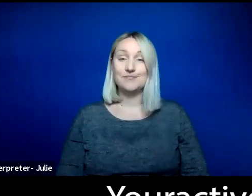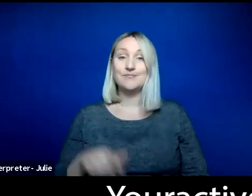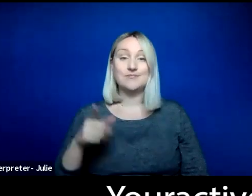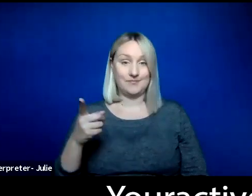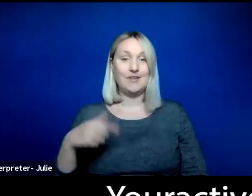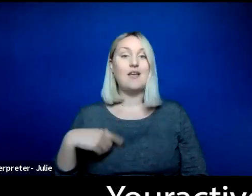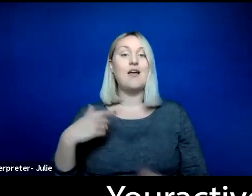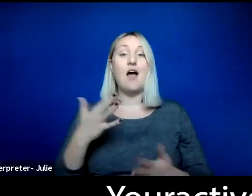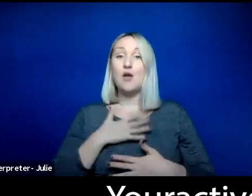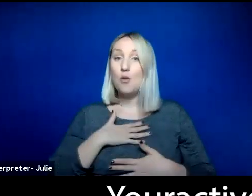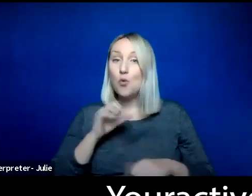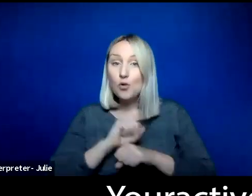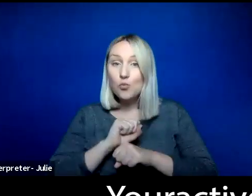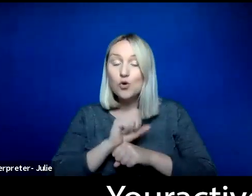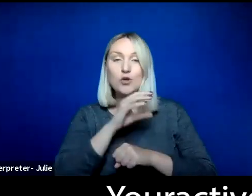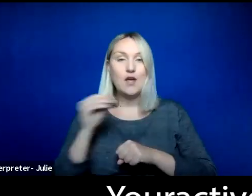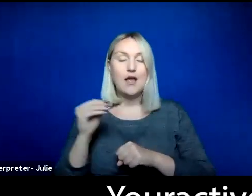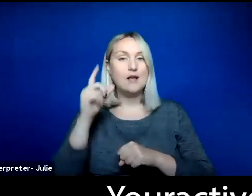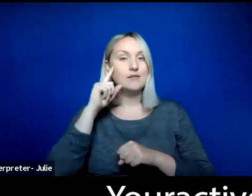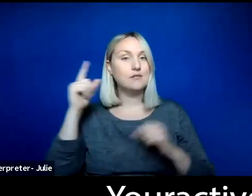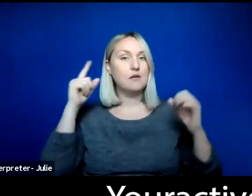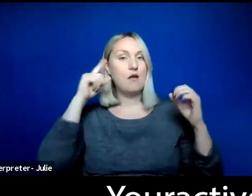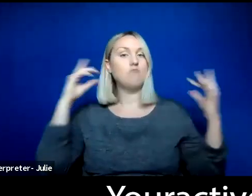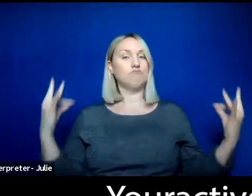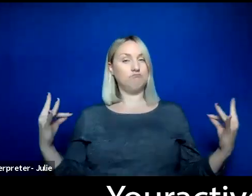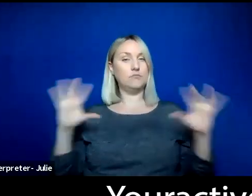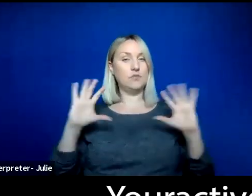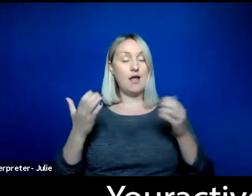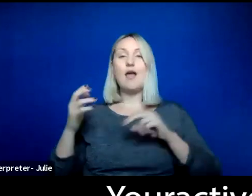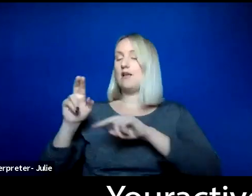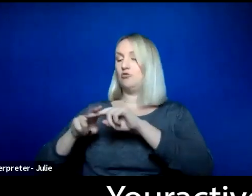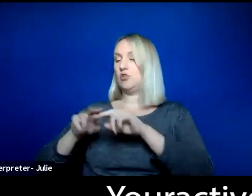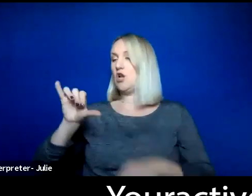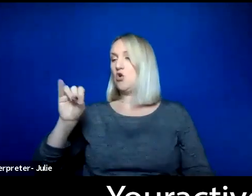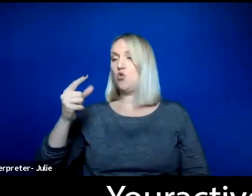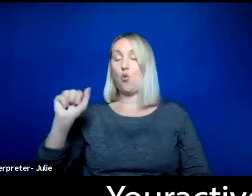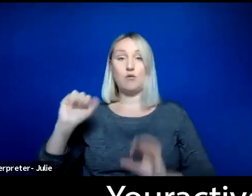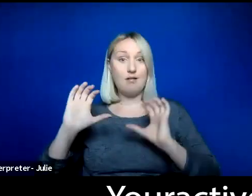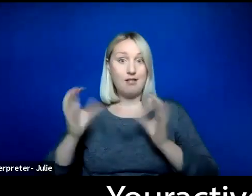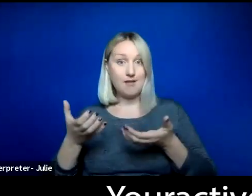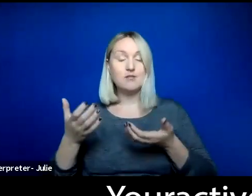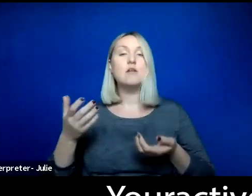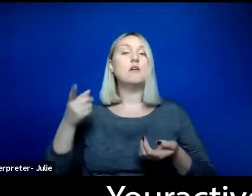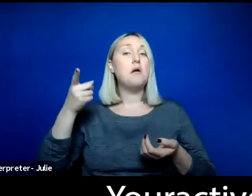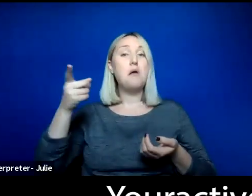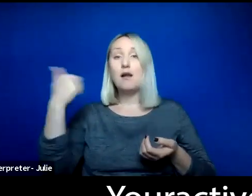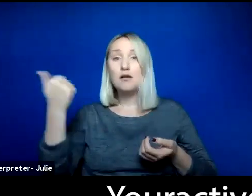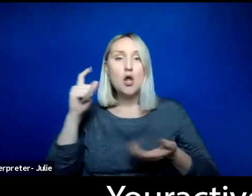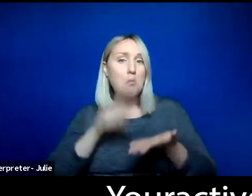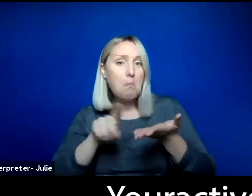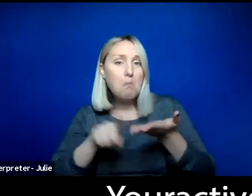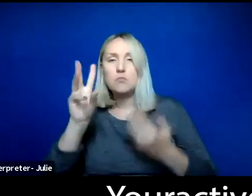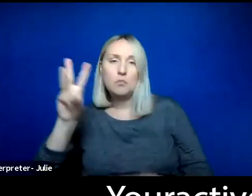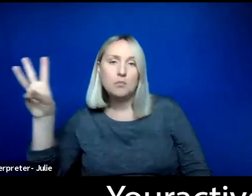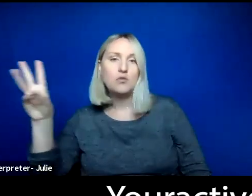I have breath work and meditation classes and chair yoga classes. So feel free to join me